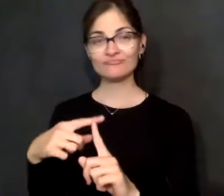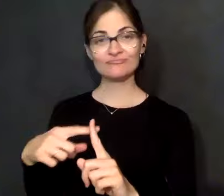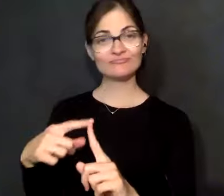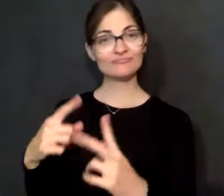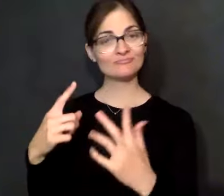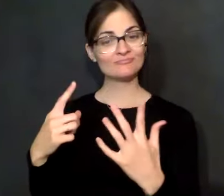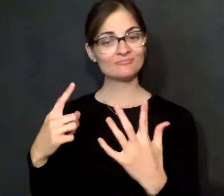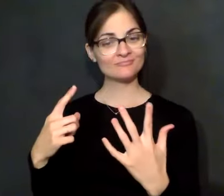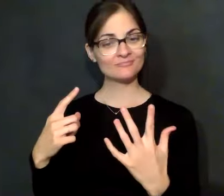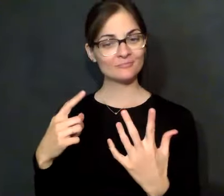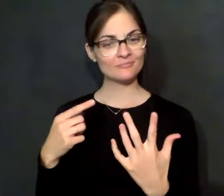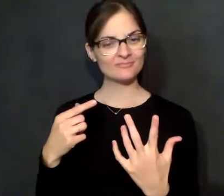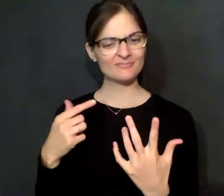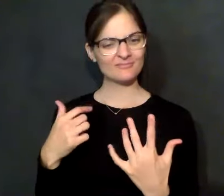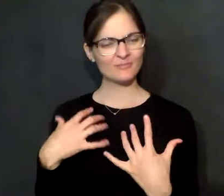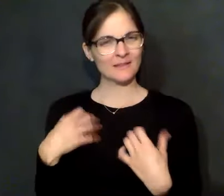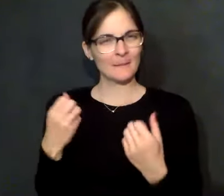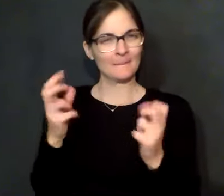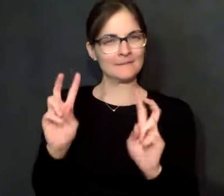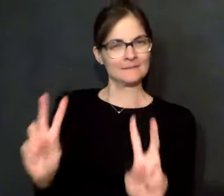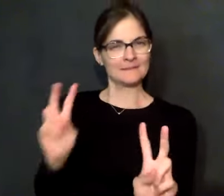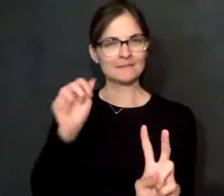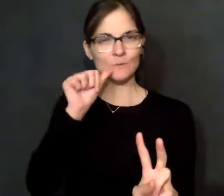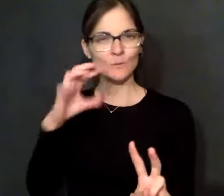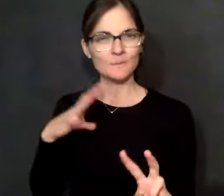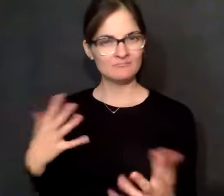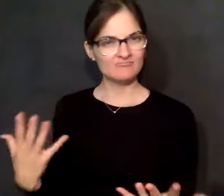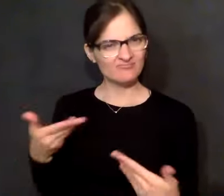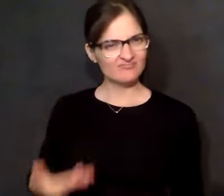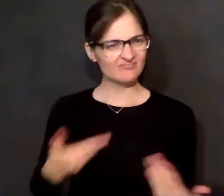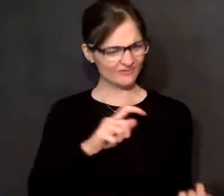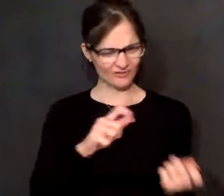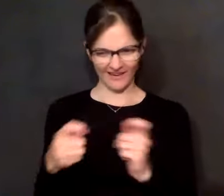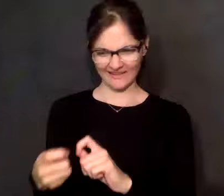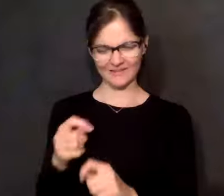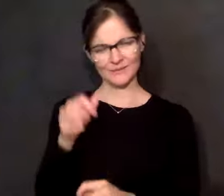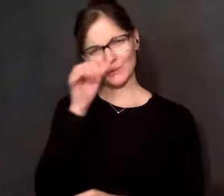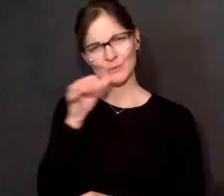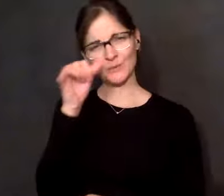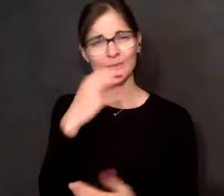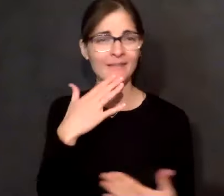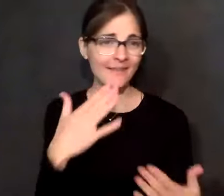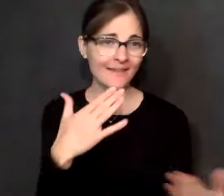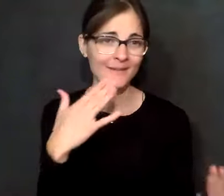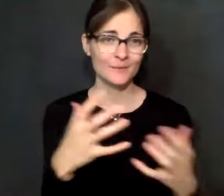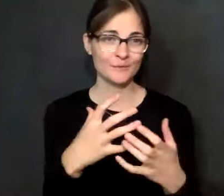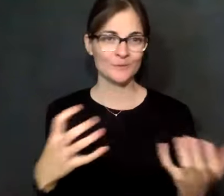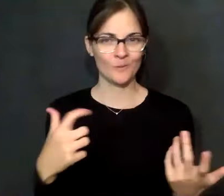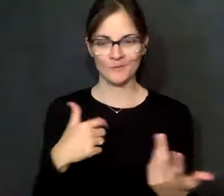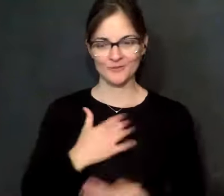And with that, I would like to end. Thank you guys so much. It's a very special experience to do this.